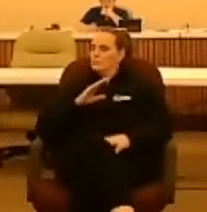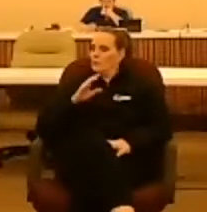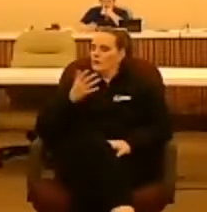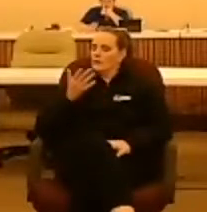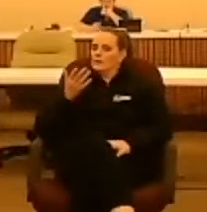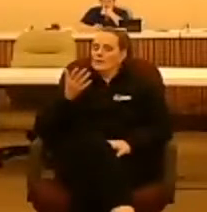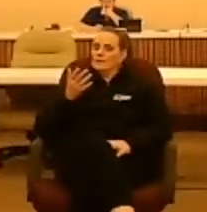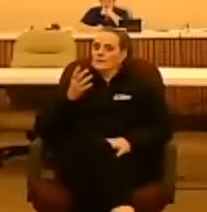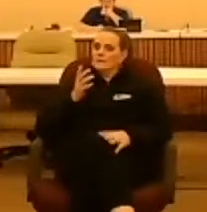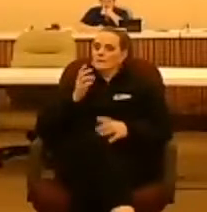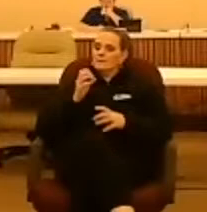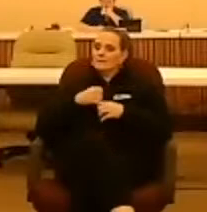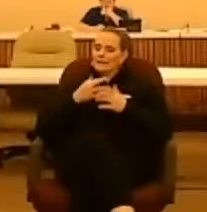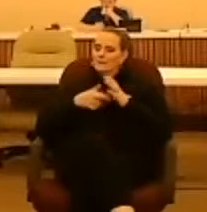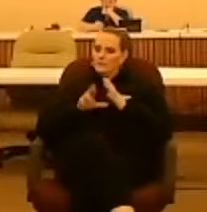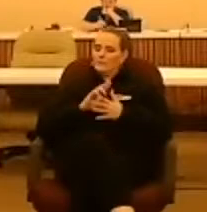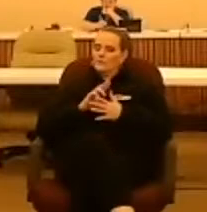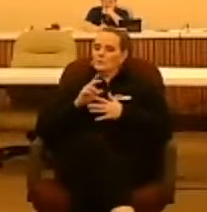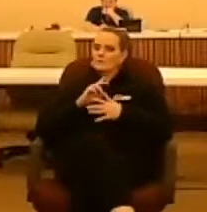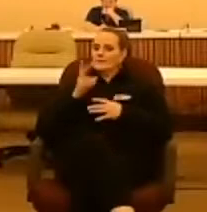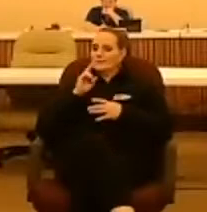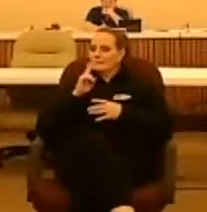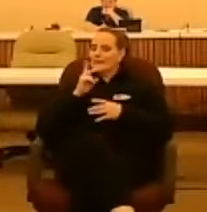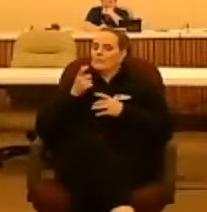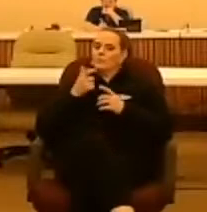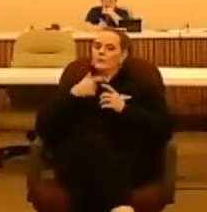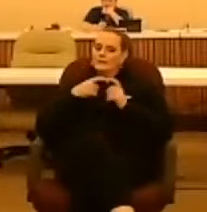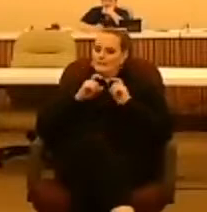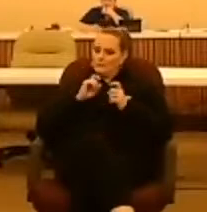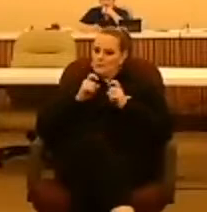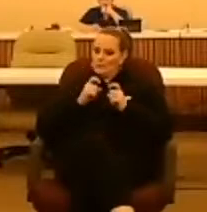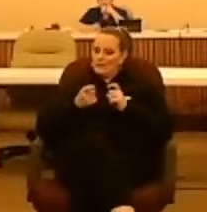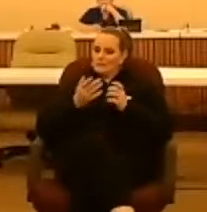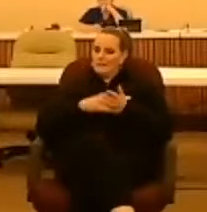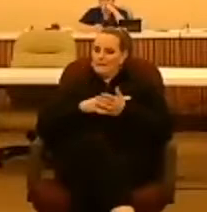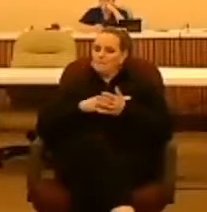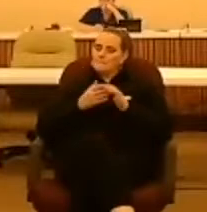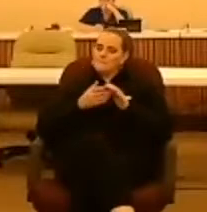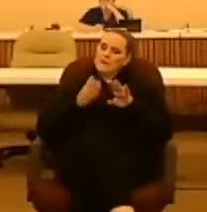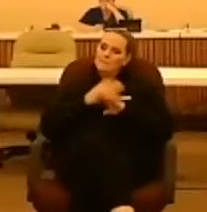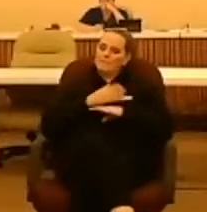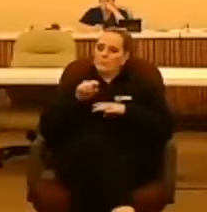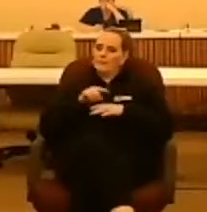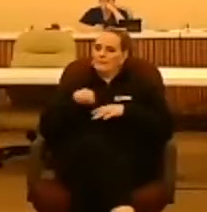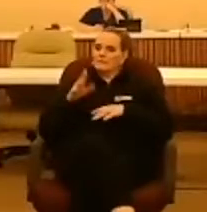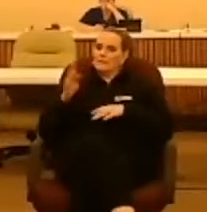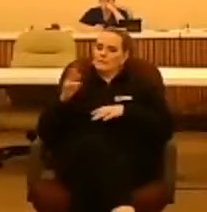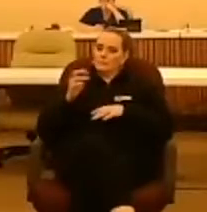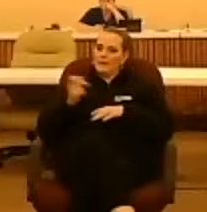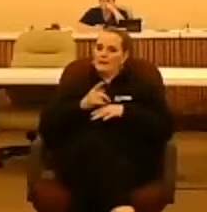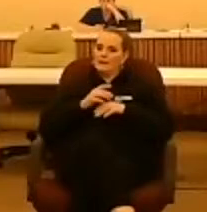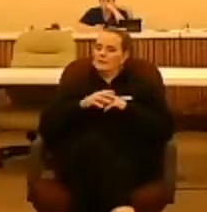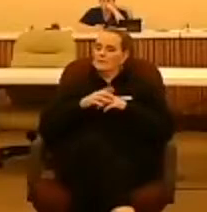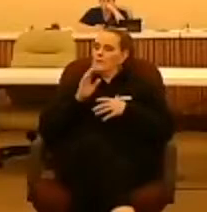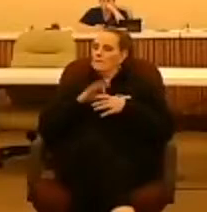in order to take a look at whether there are other revisions that need to be made prior to this coming back for a vote.